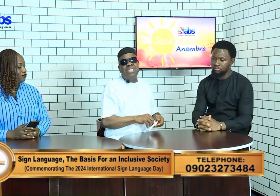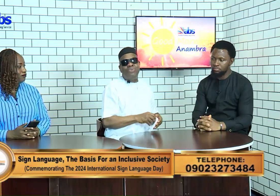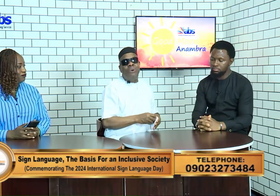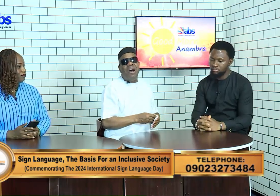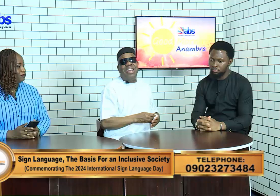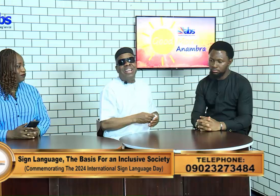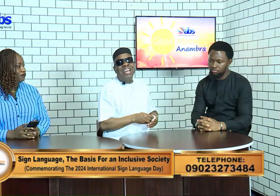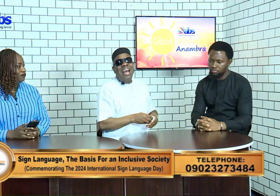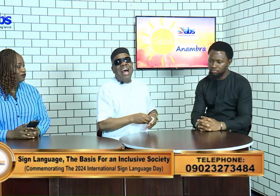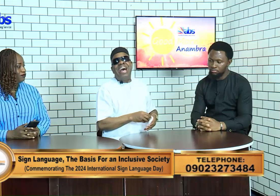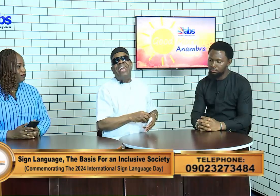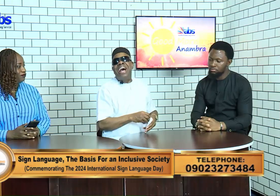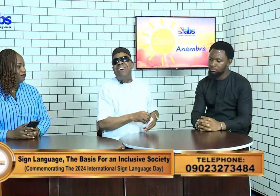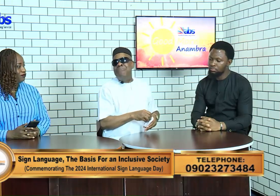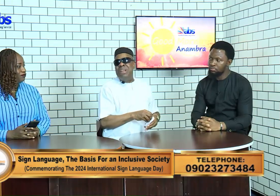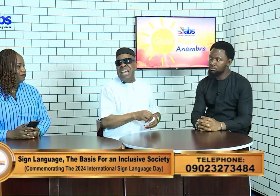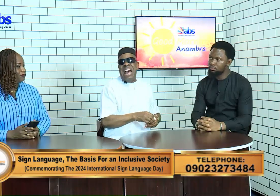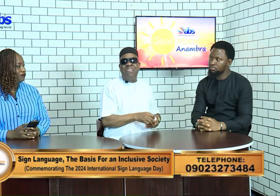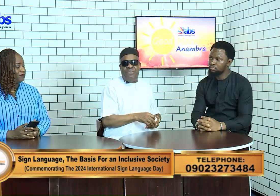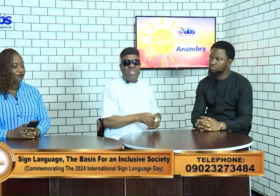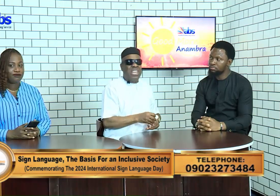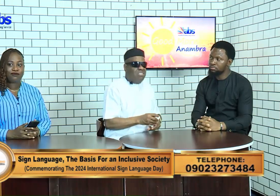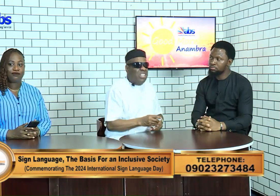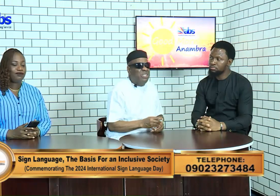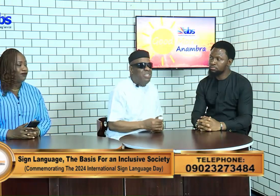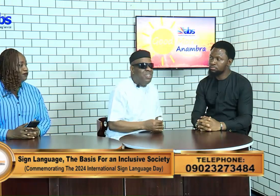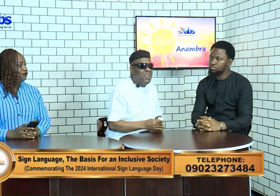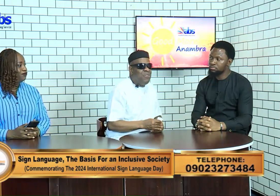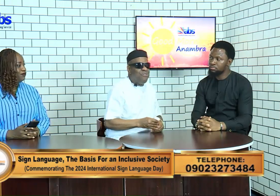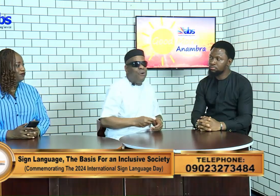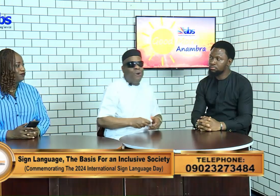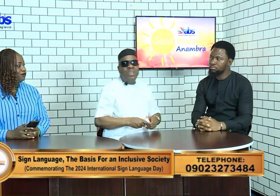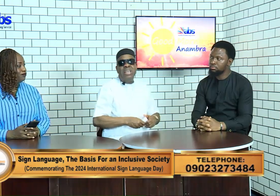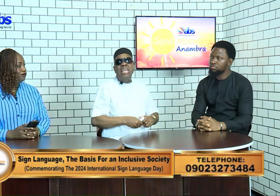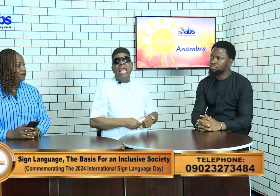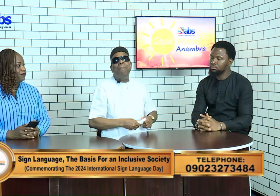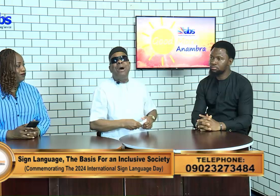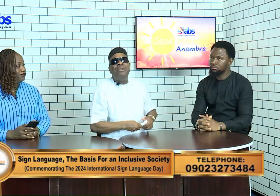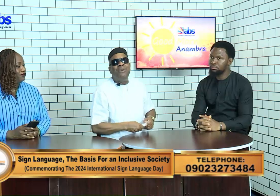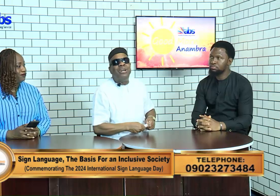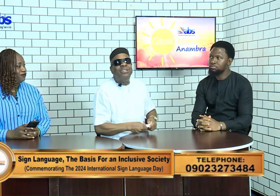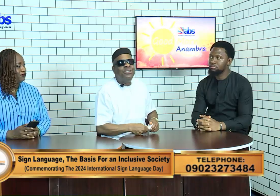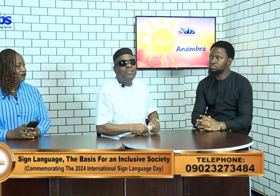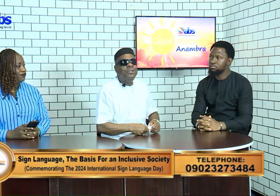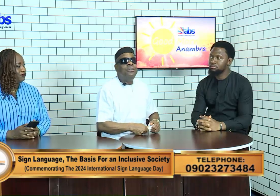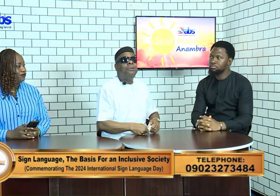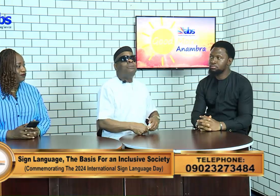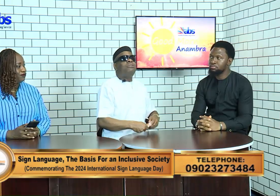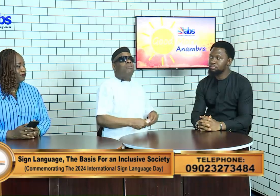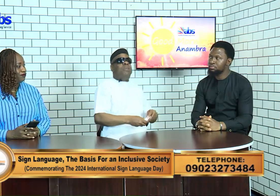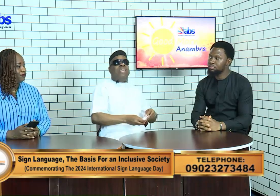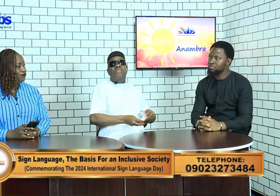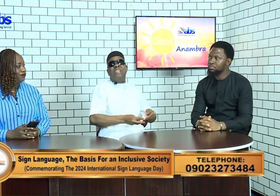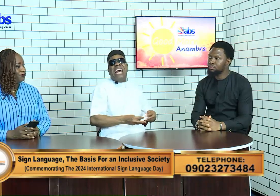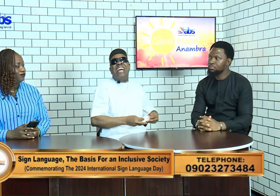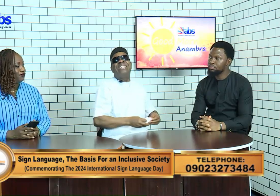that is why I have been advocating for a manual to